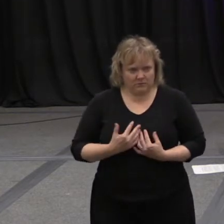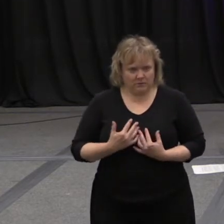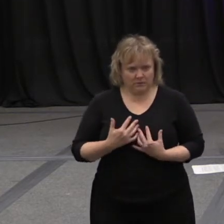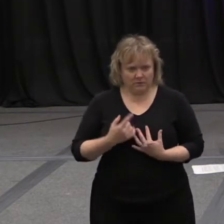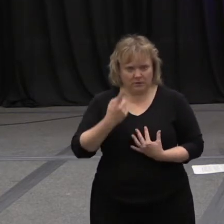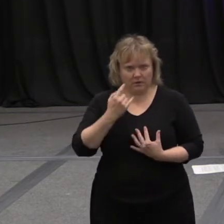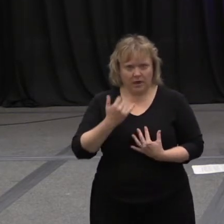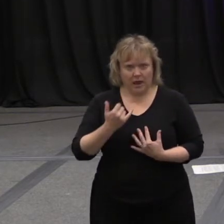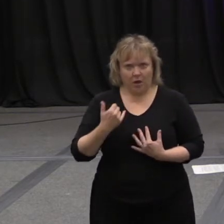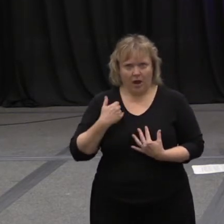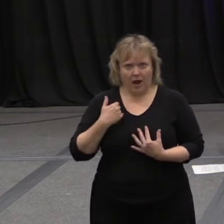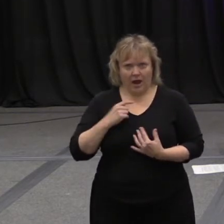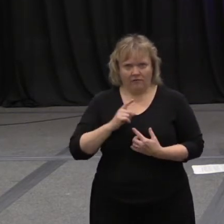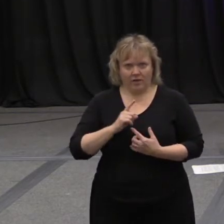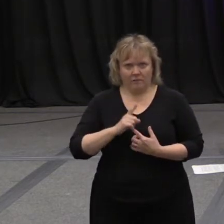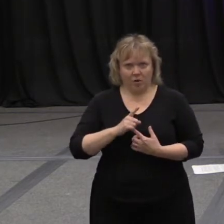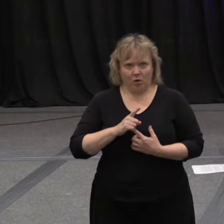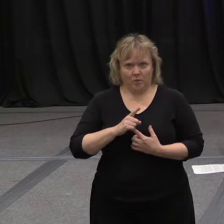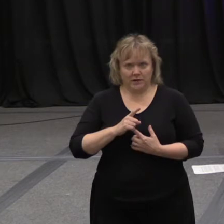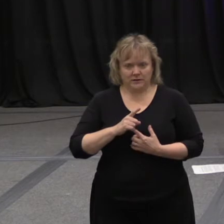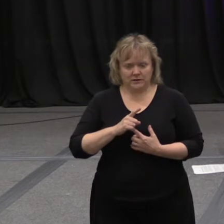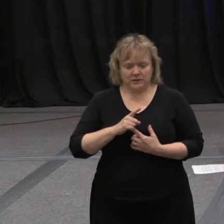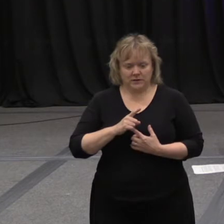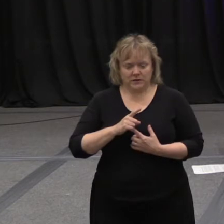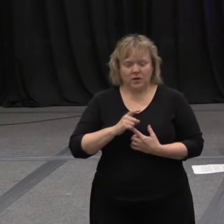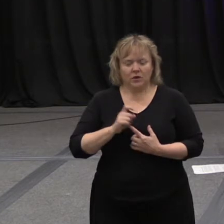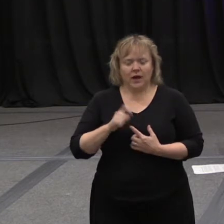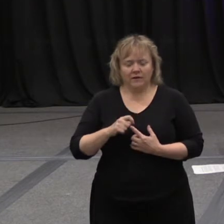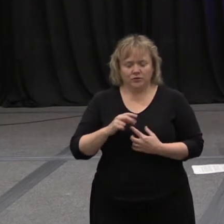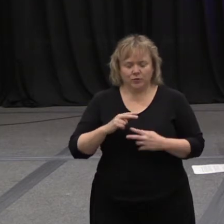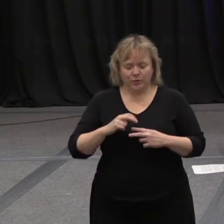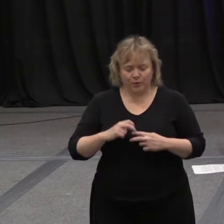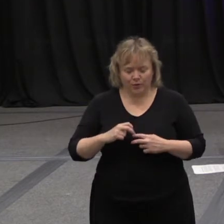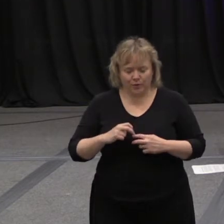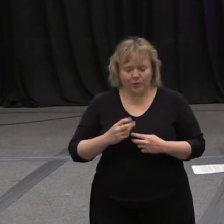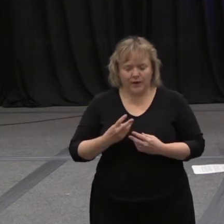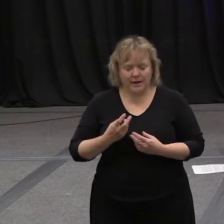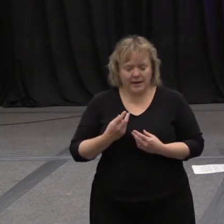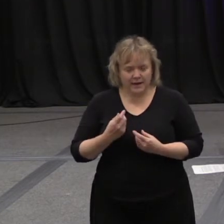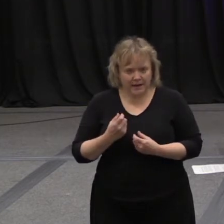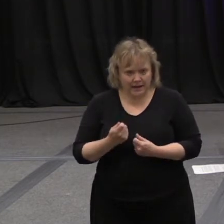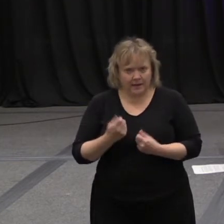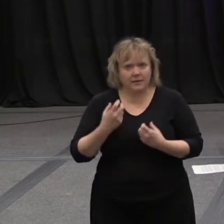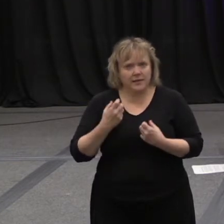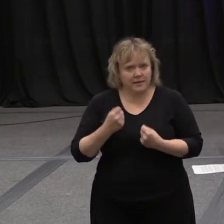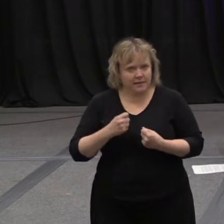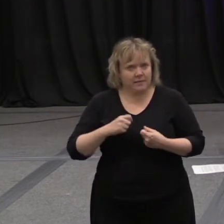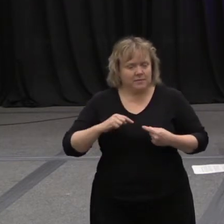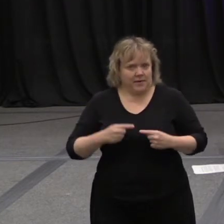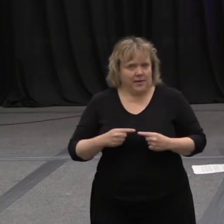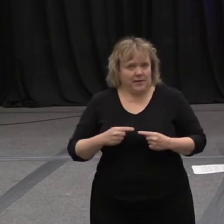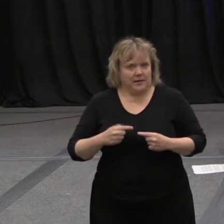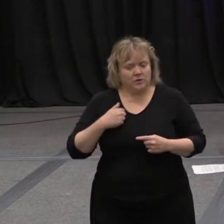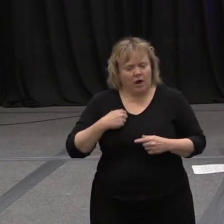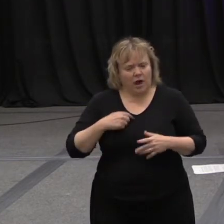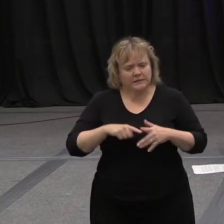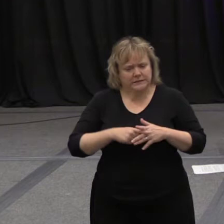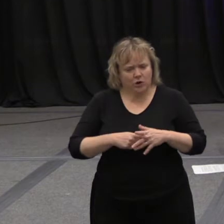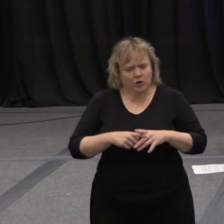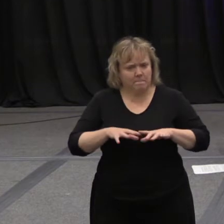go through our pain healing with ritual. I started with massage therapy practice, meaning receiving